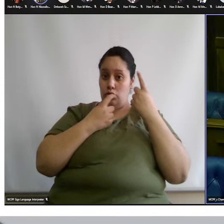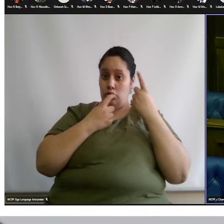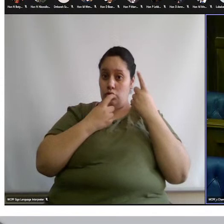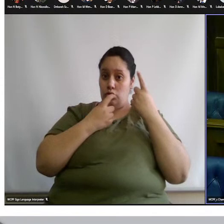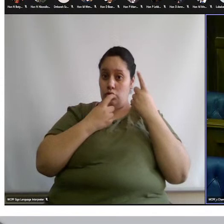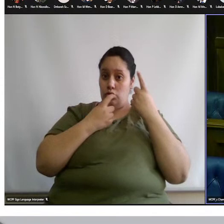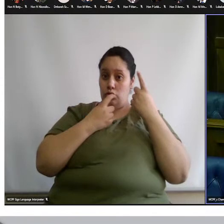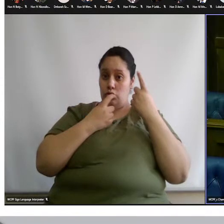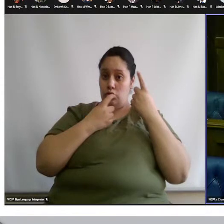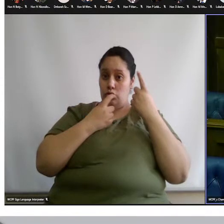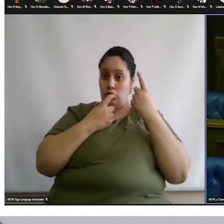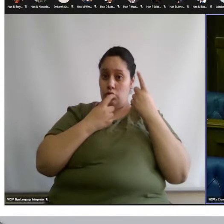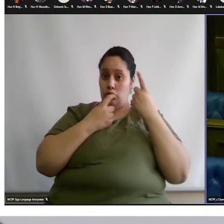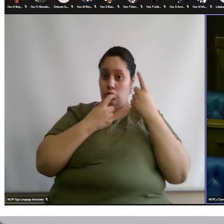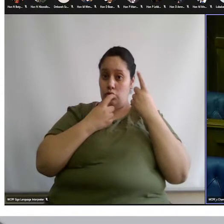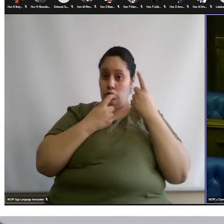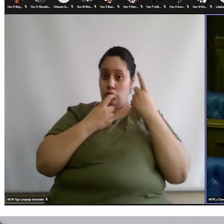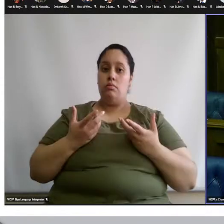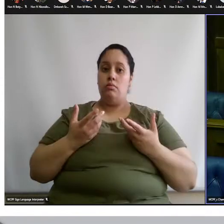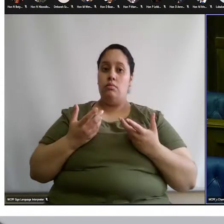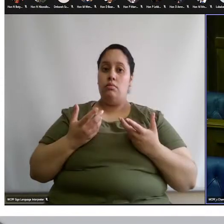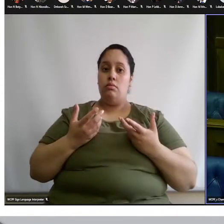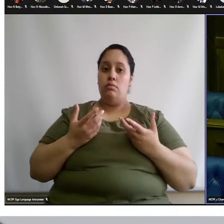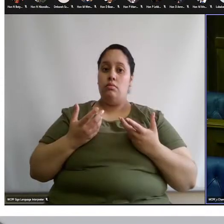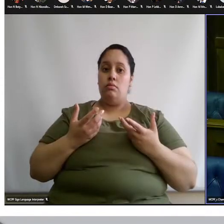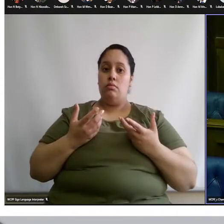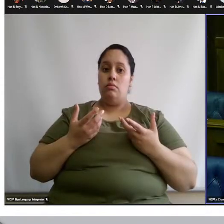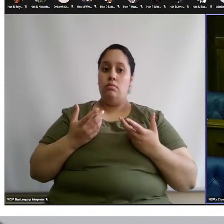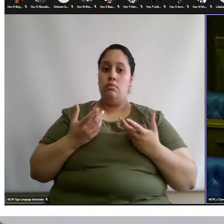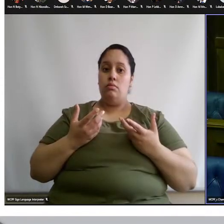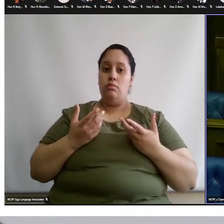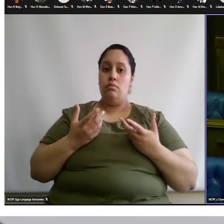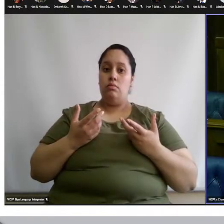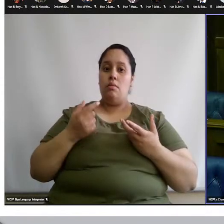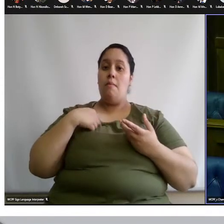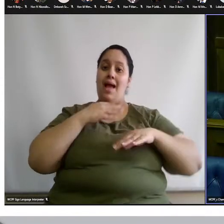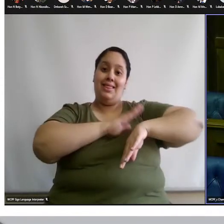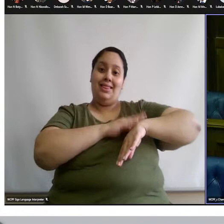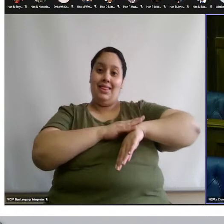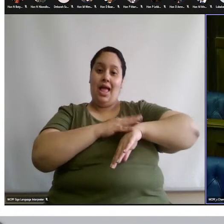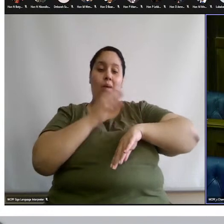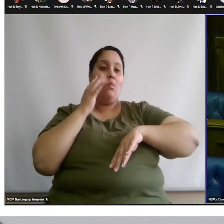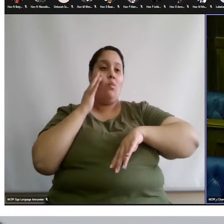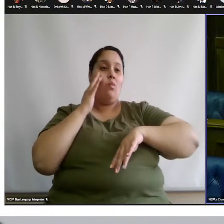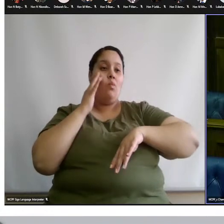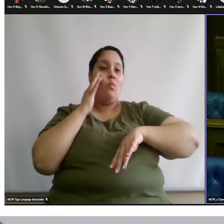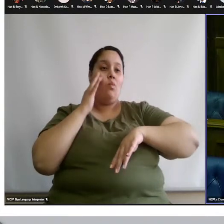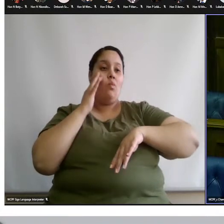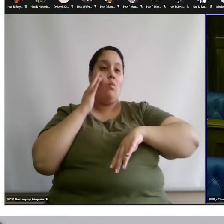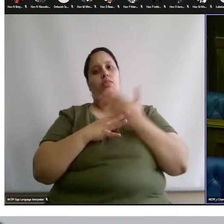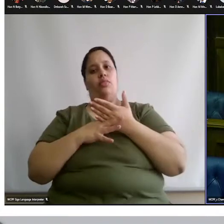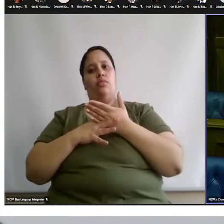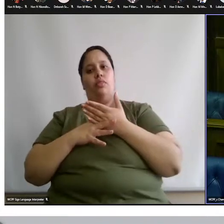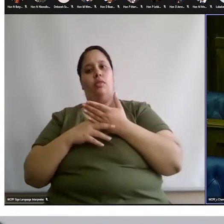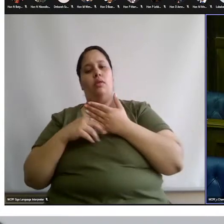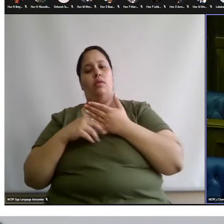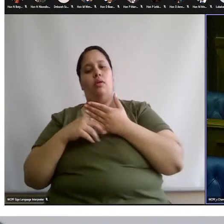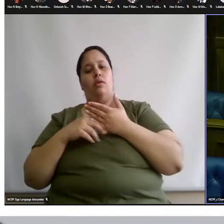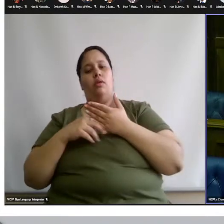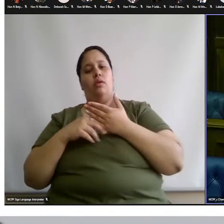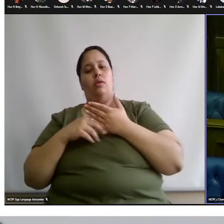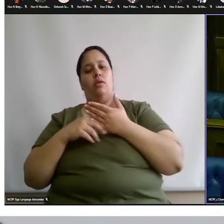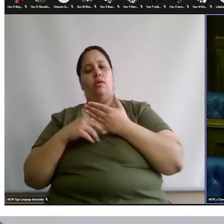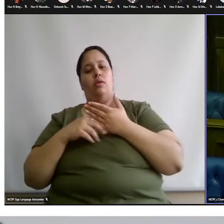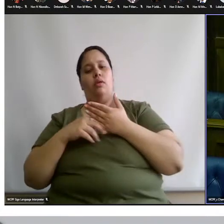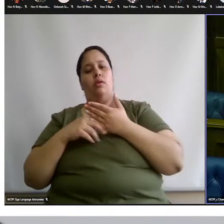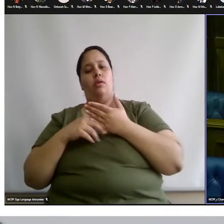No. Speaker, on my timer, when I was rudely interrupted, it was 44 seconds. So